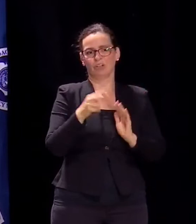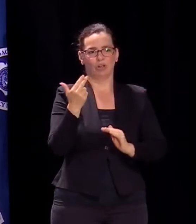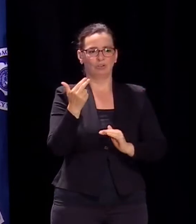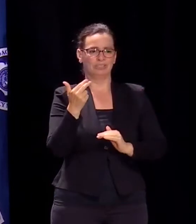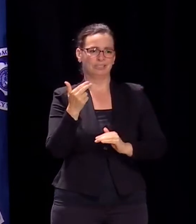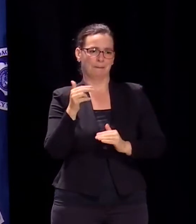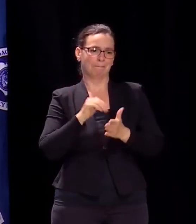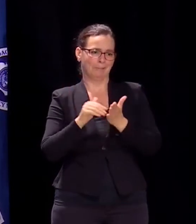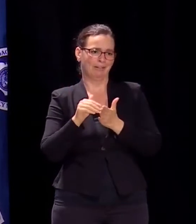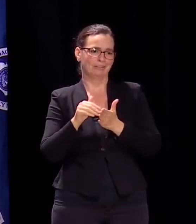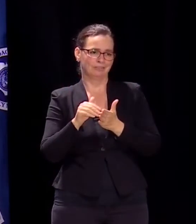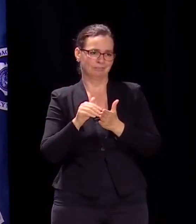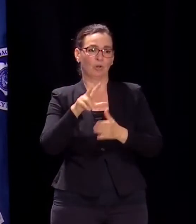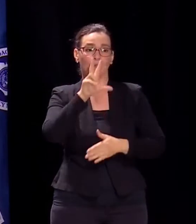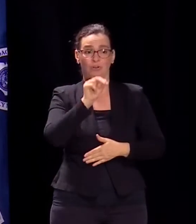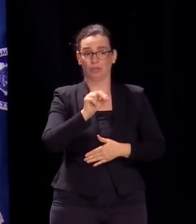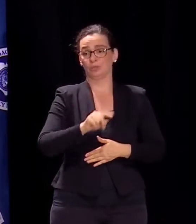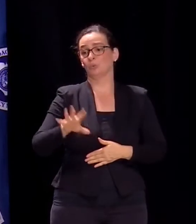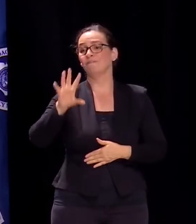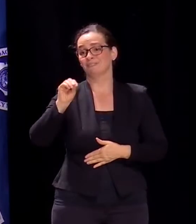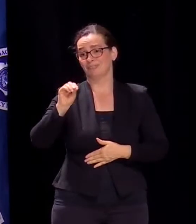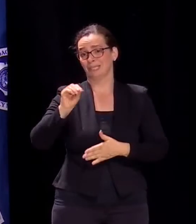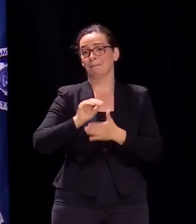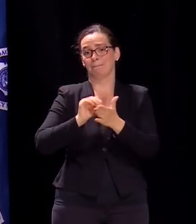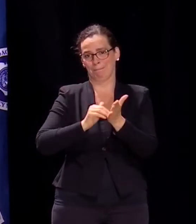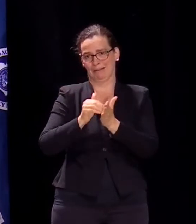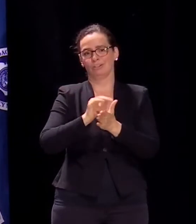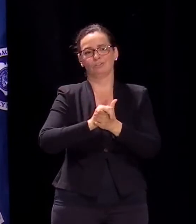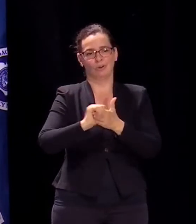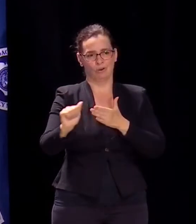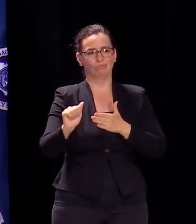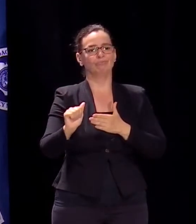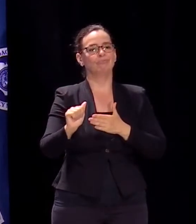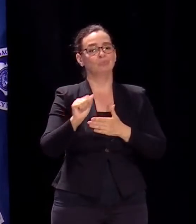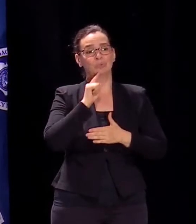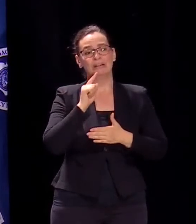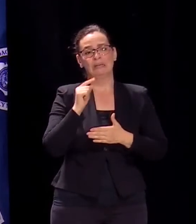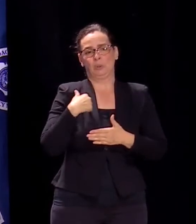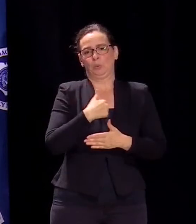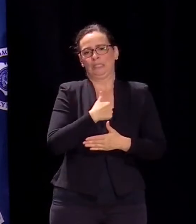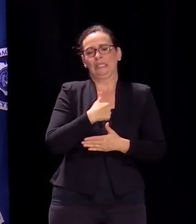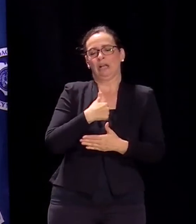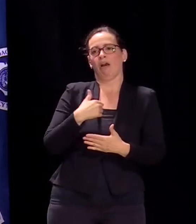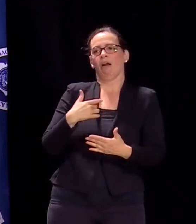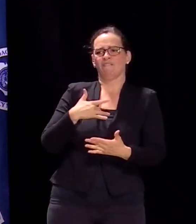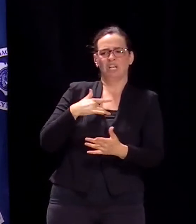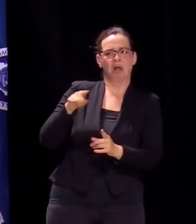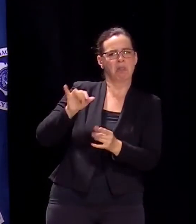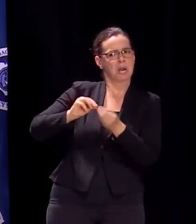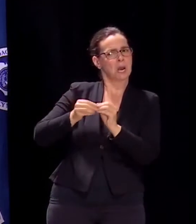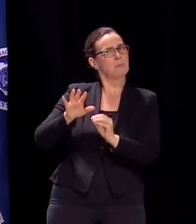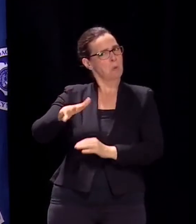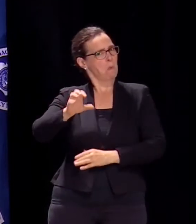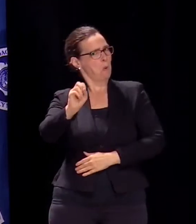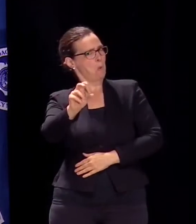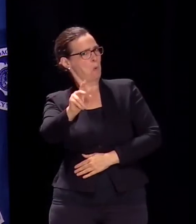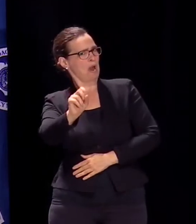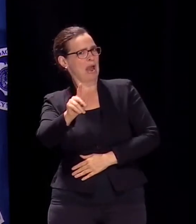addition to that, we collect property taxes. We hold school districts, towns, and villages harmless from property tax